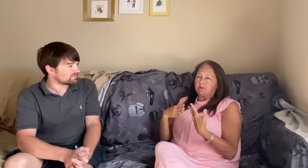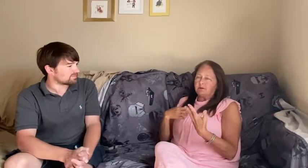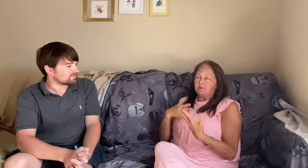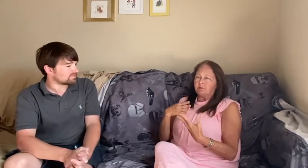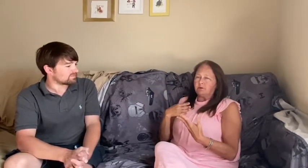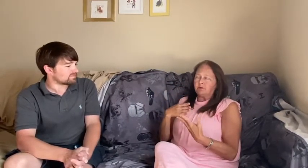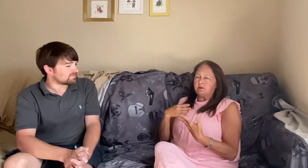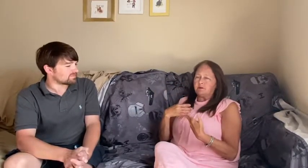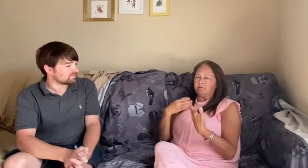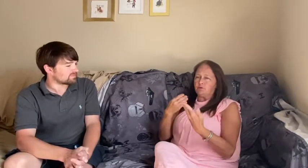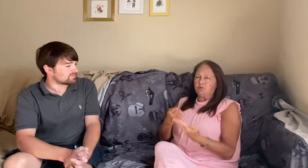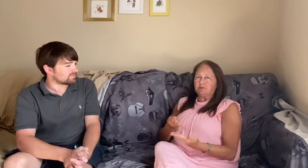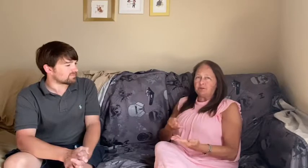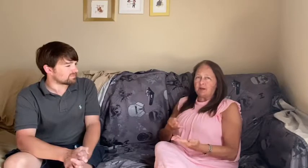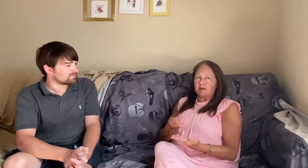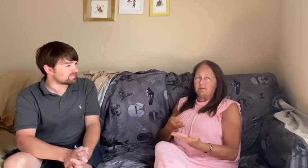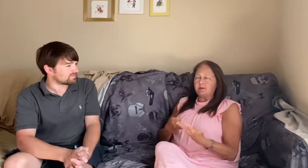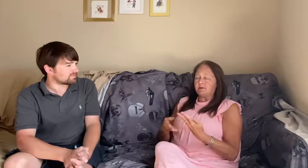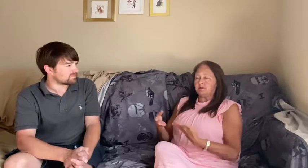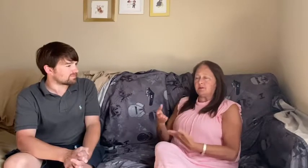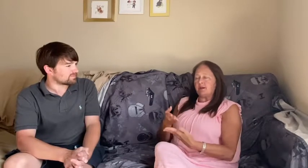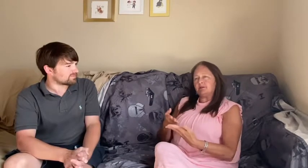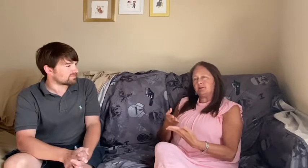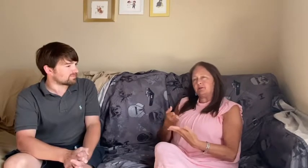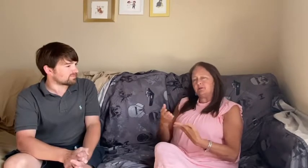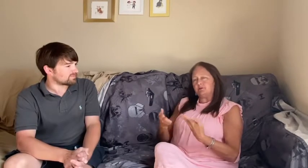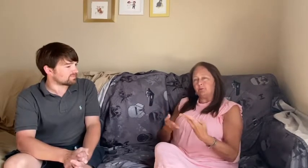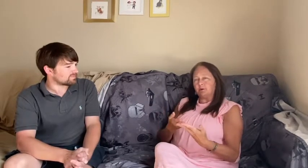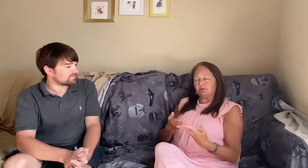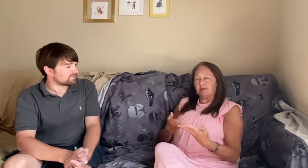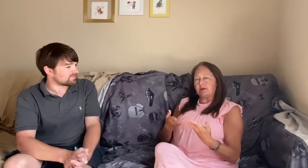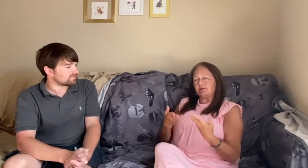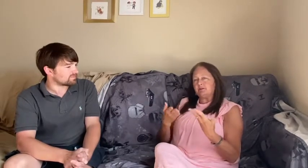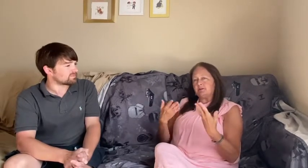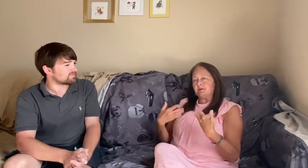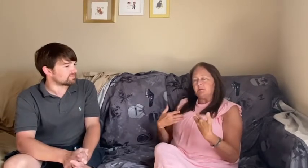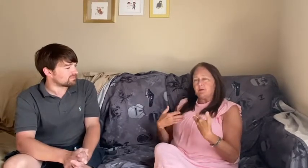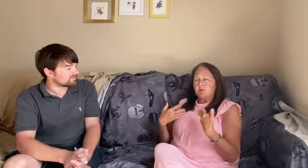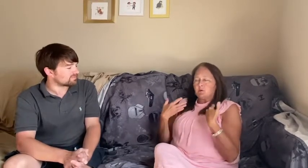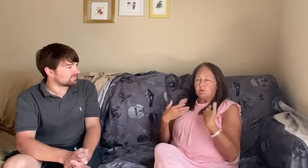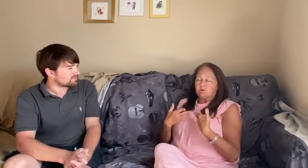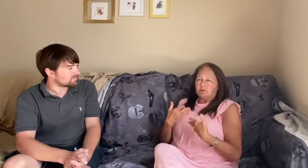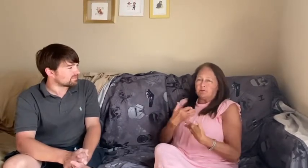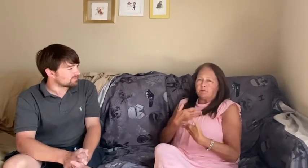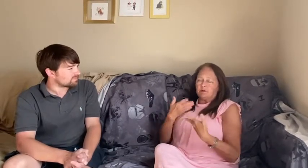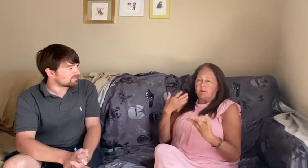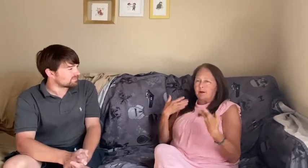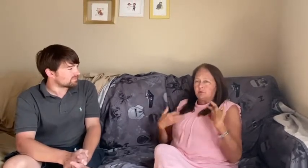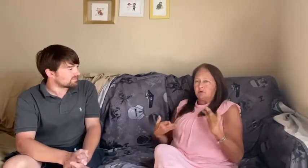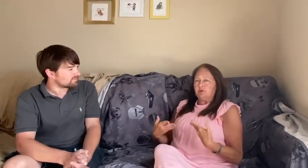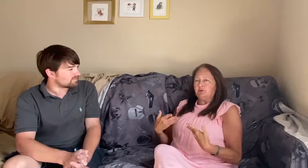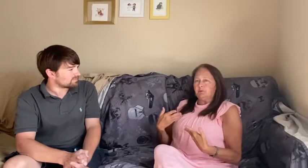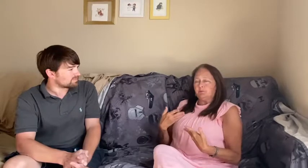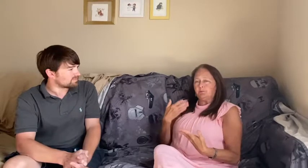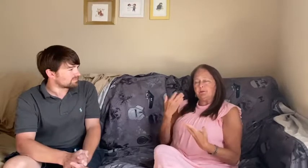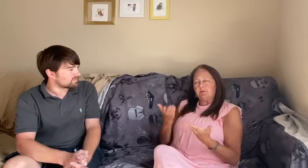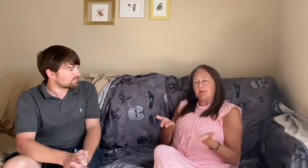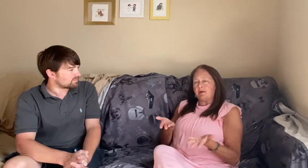deaf community gives you the sign, and it's connected to your personality or something about you that they